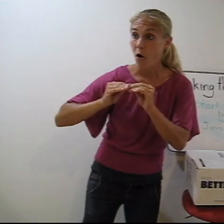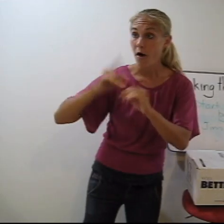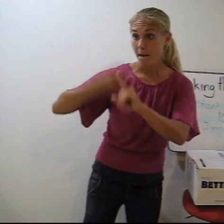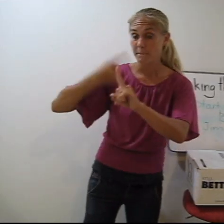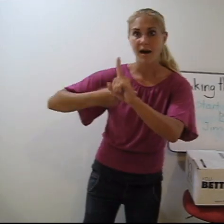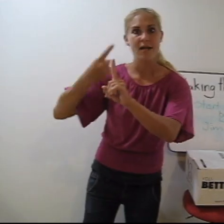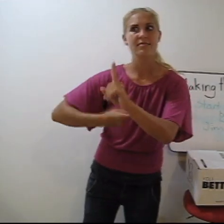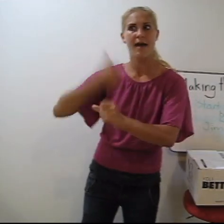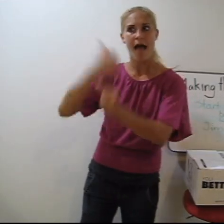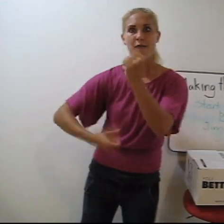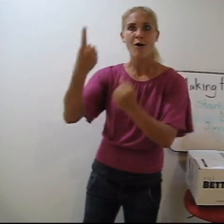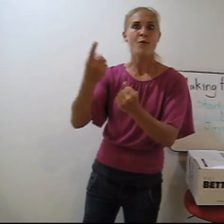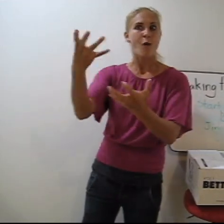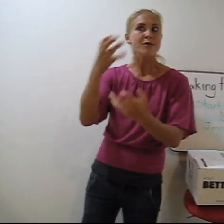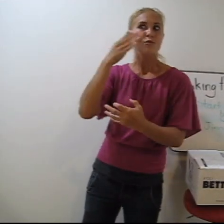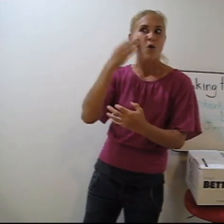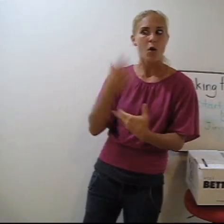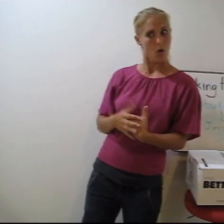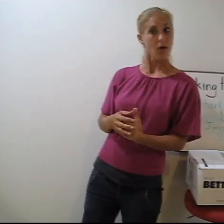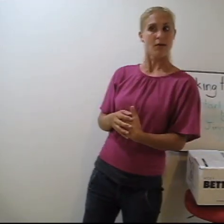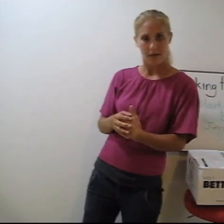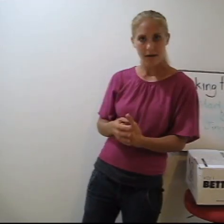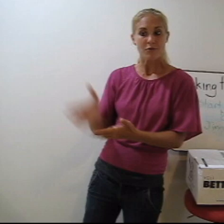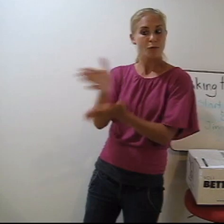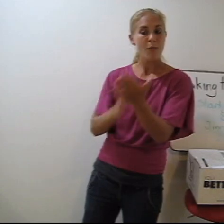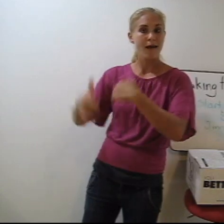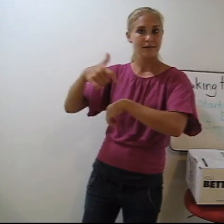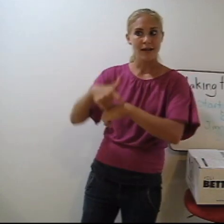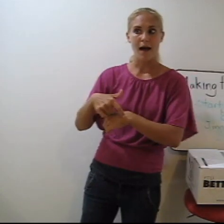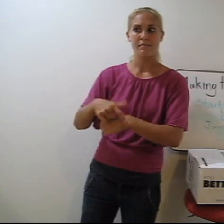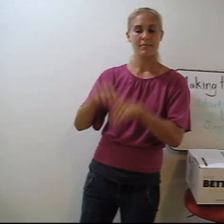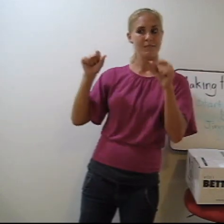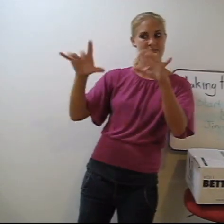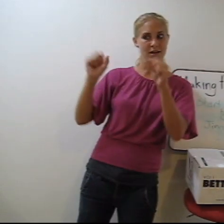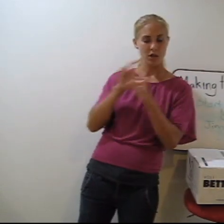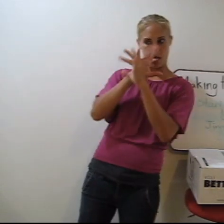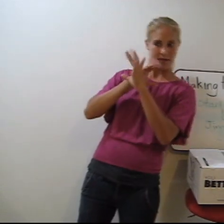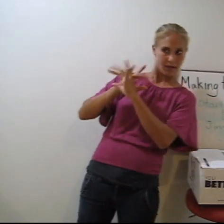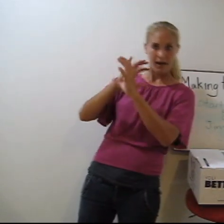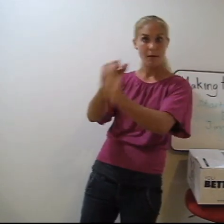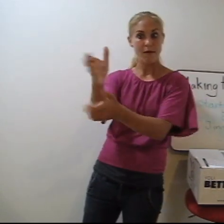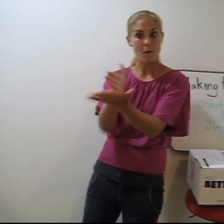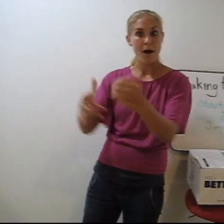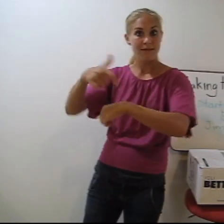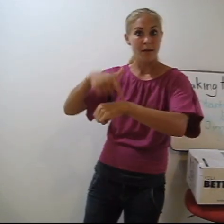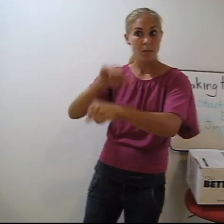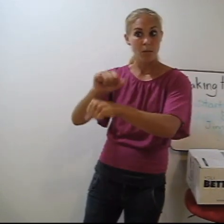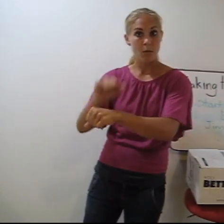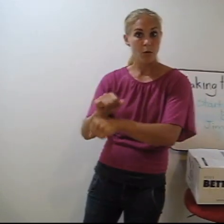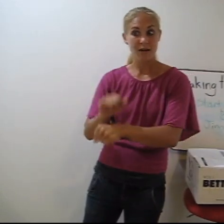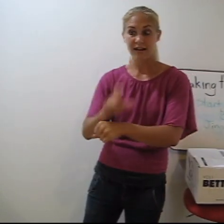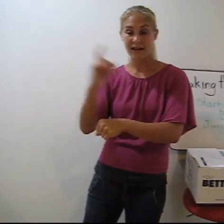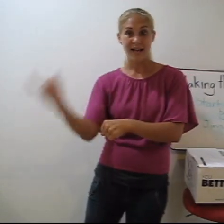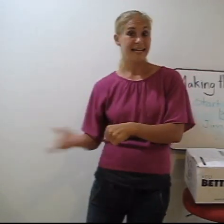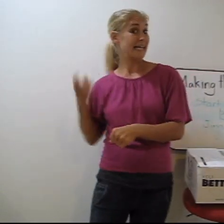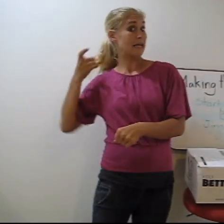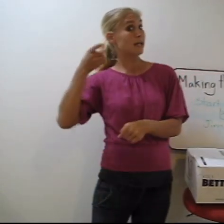key is part-time. The magic and the attraction of part-time gives you a classic